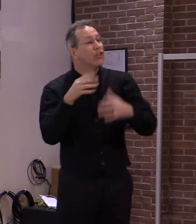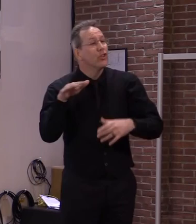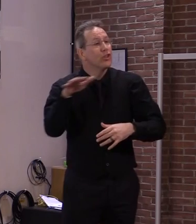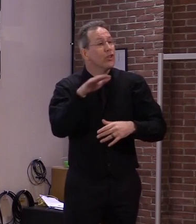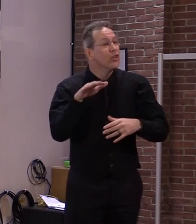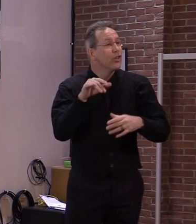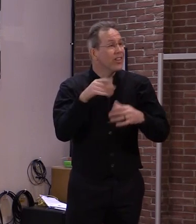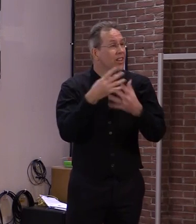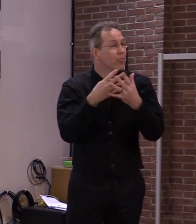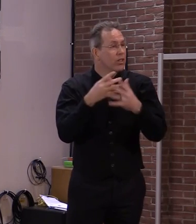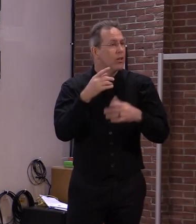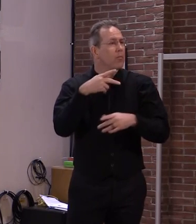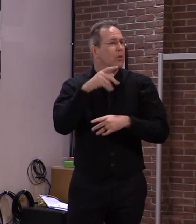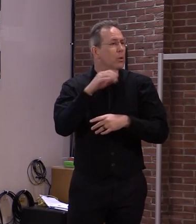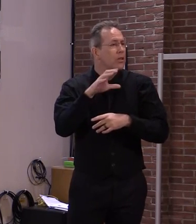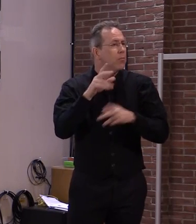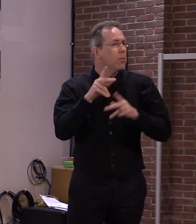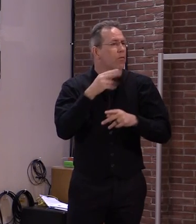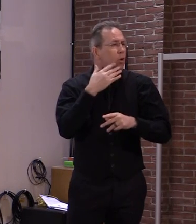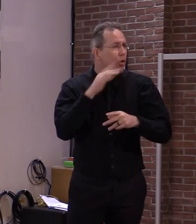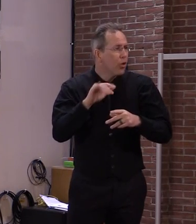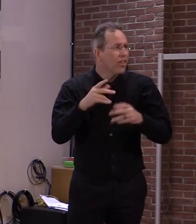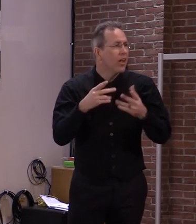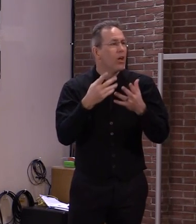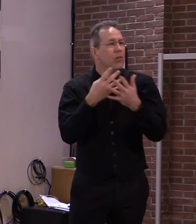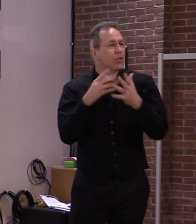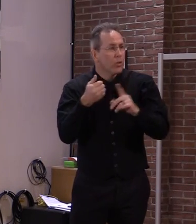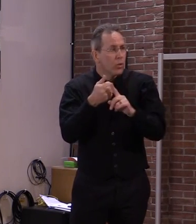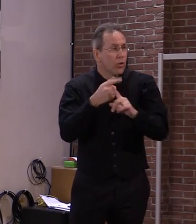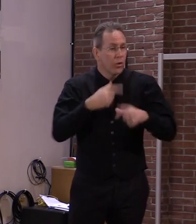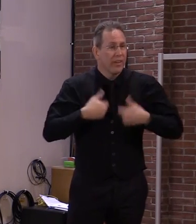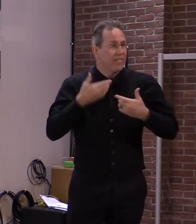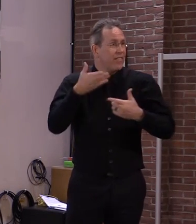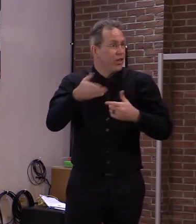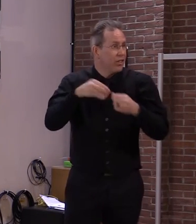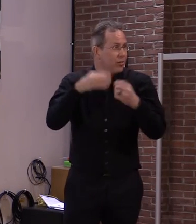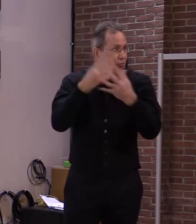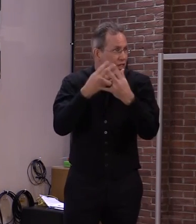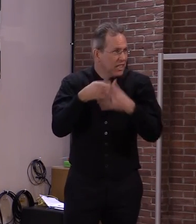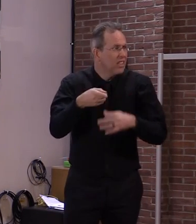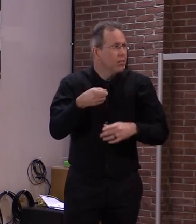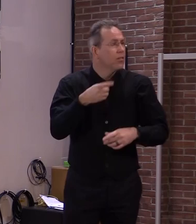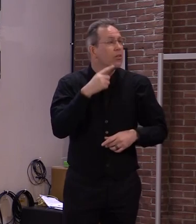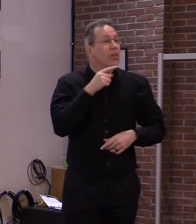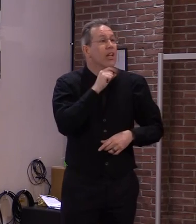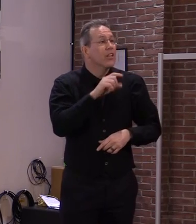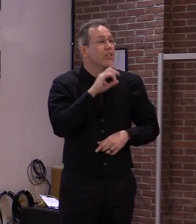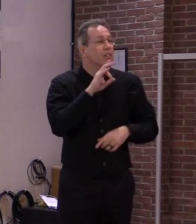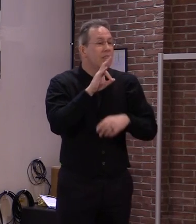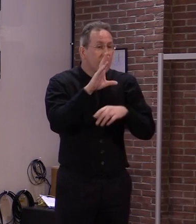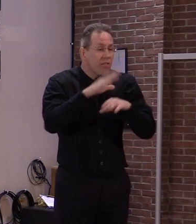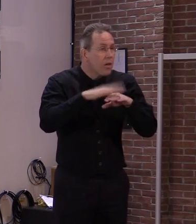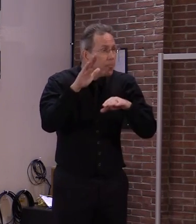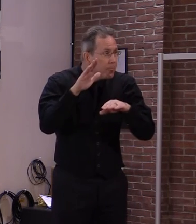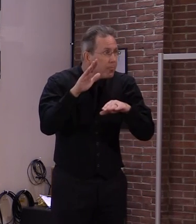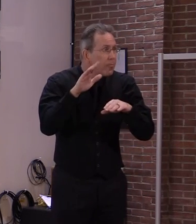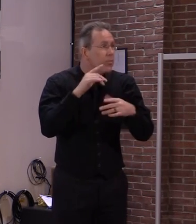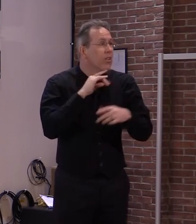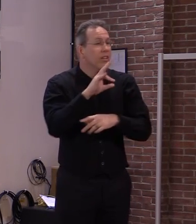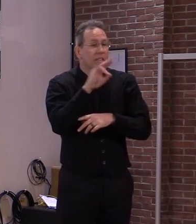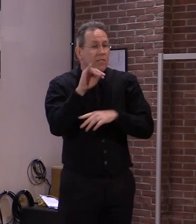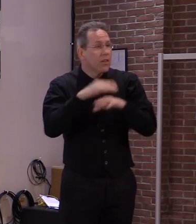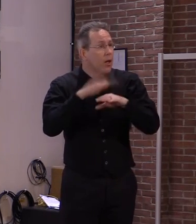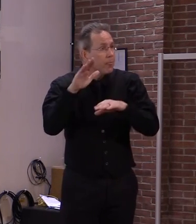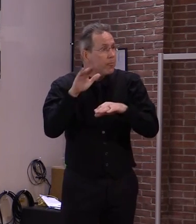or inmate falls within the age band, they will get the vaccination in terms